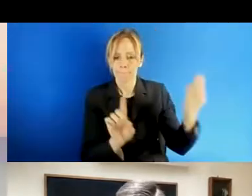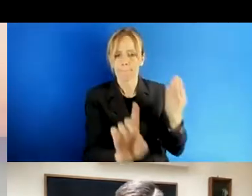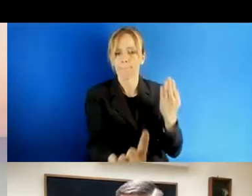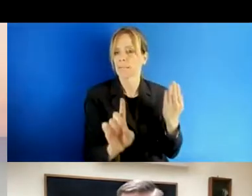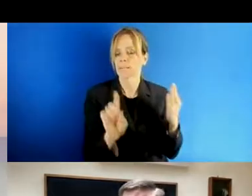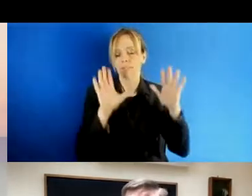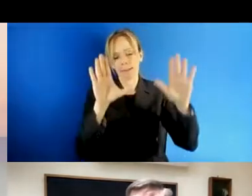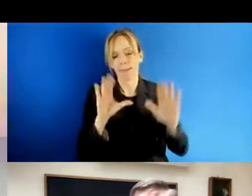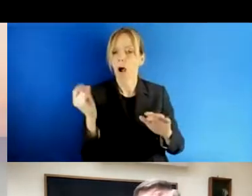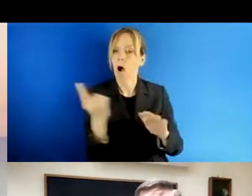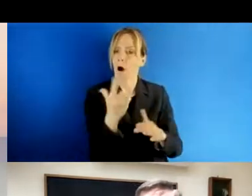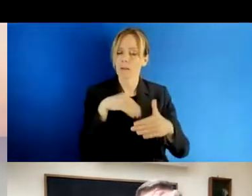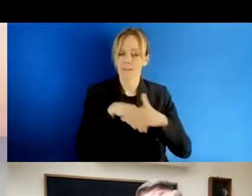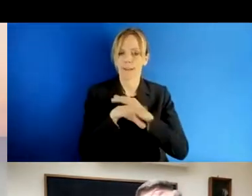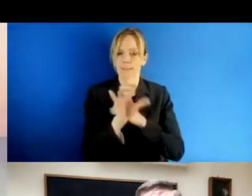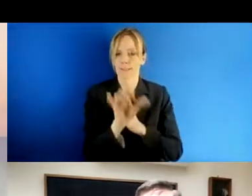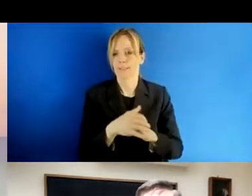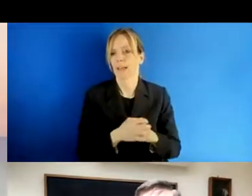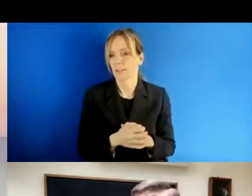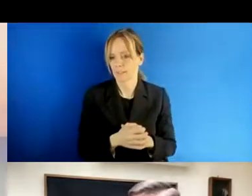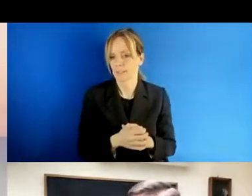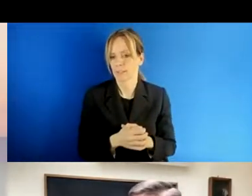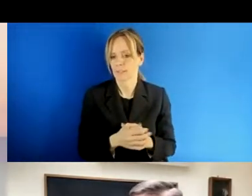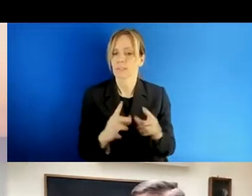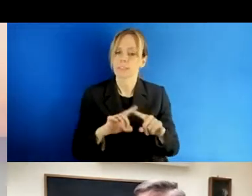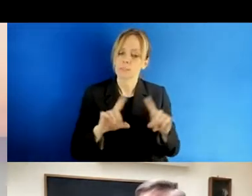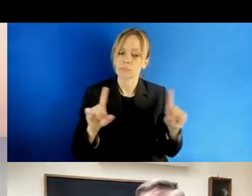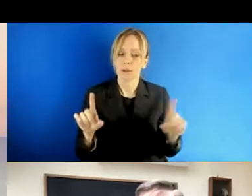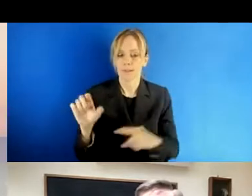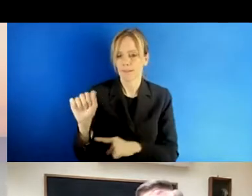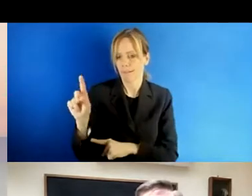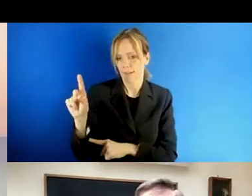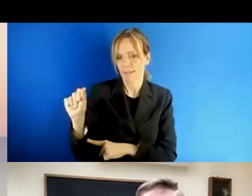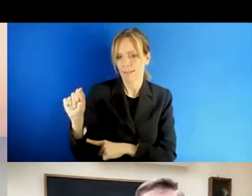piece. But just like the ADA